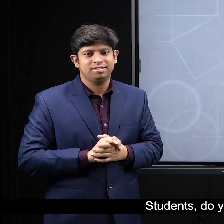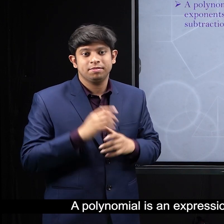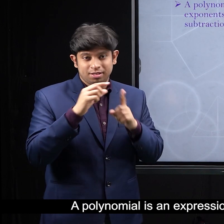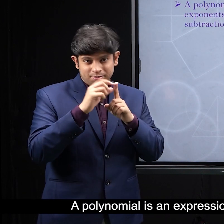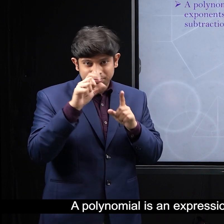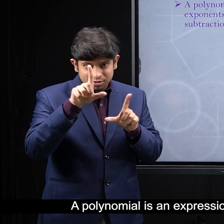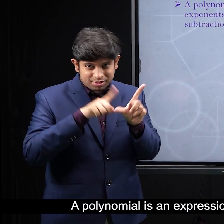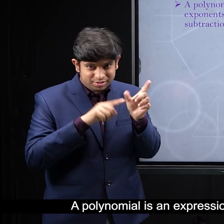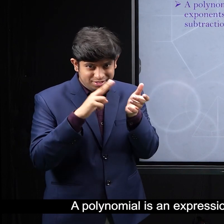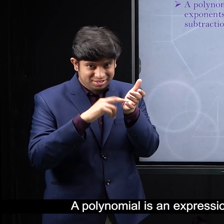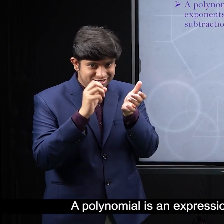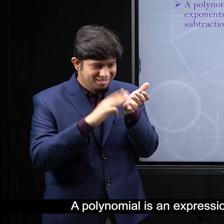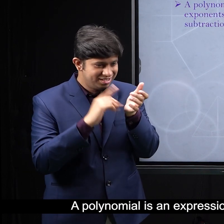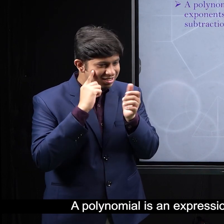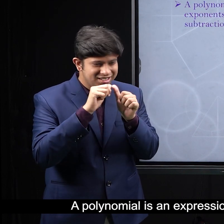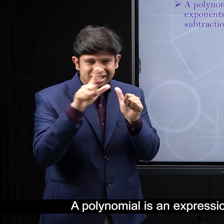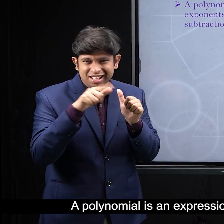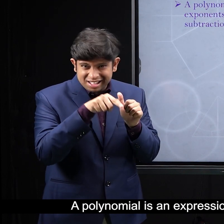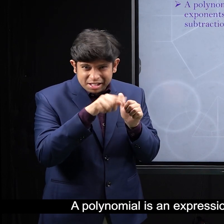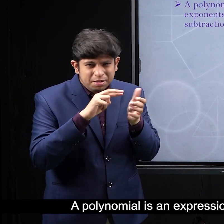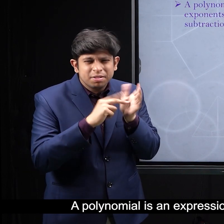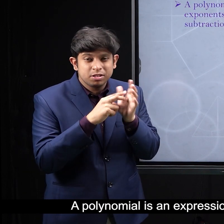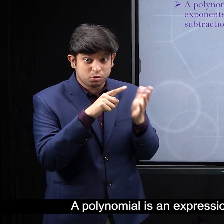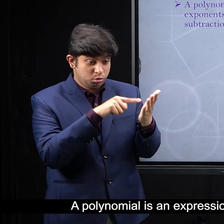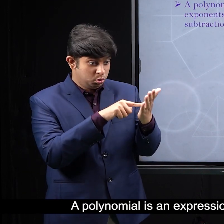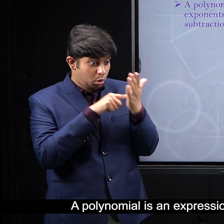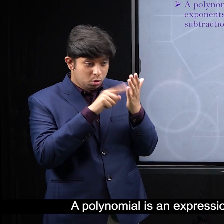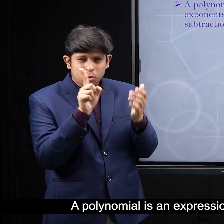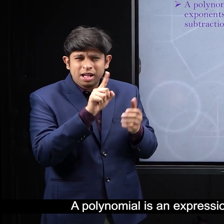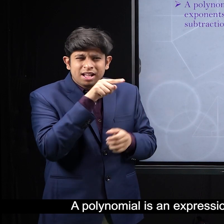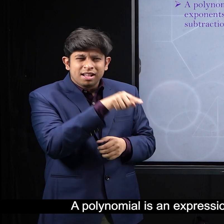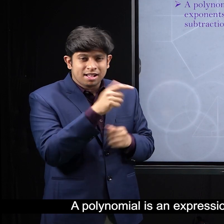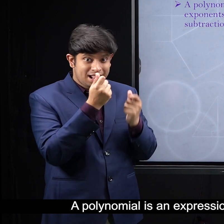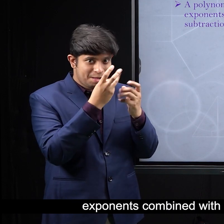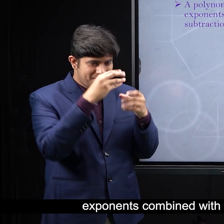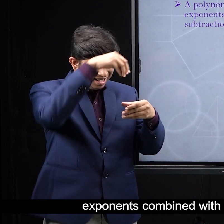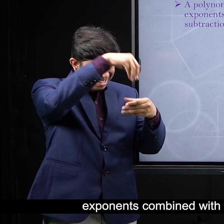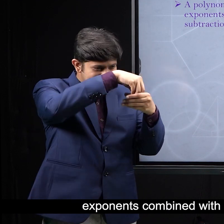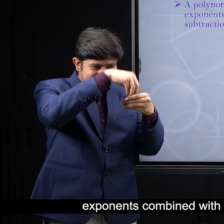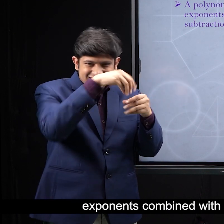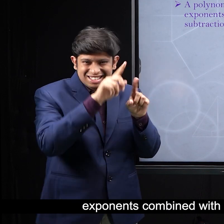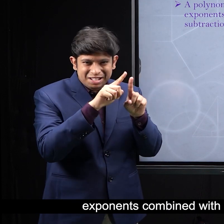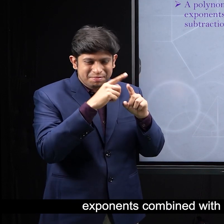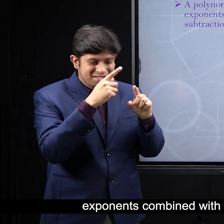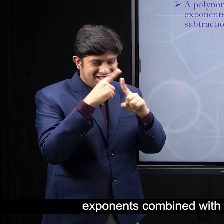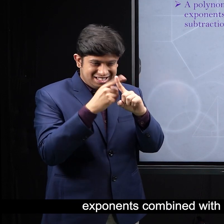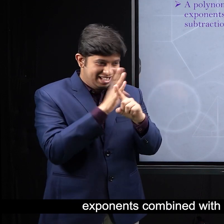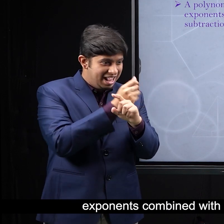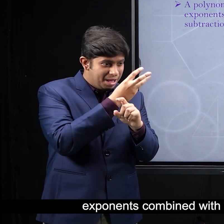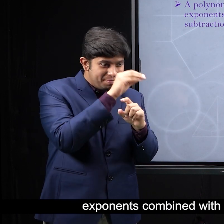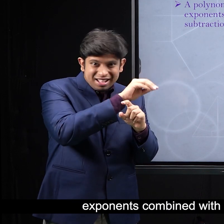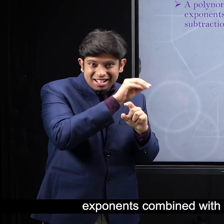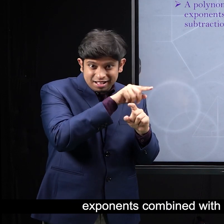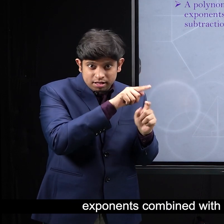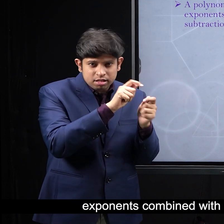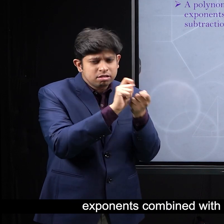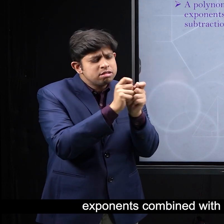A polynomial is an expression which consists of variables, constants and exponents combined with mathematical operations such as